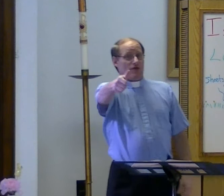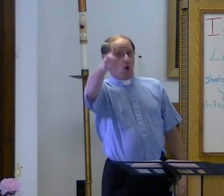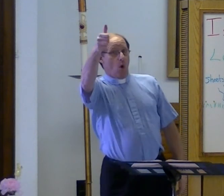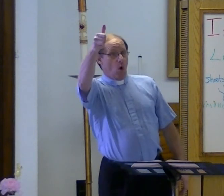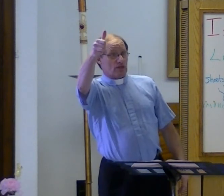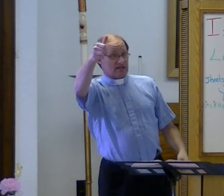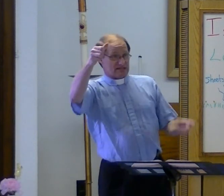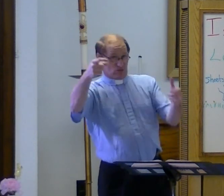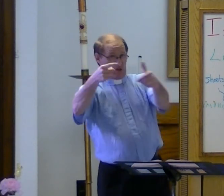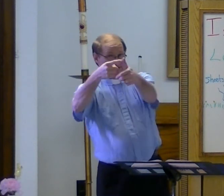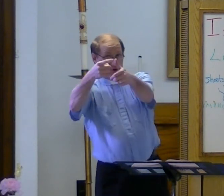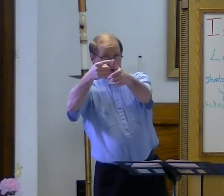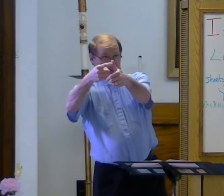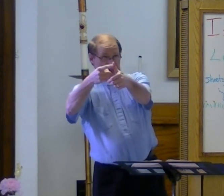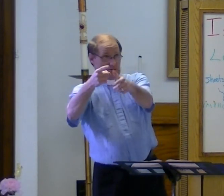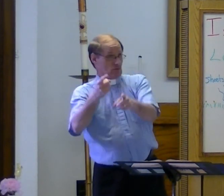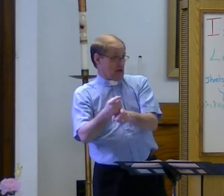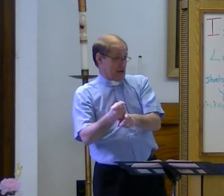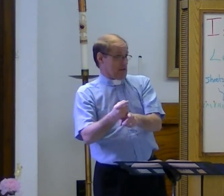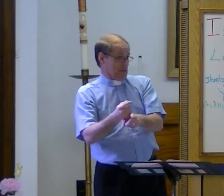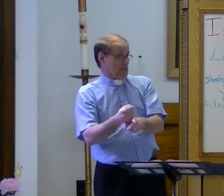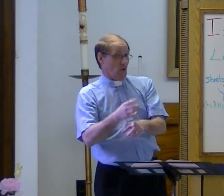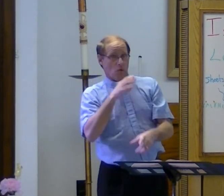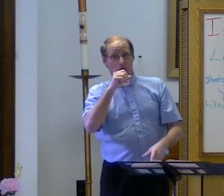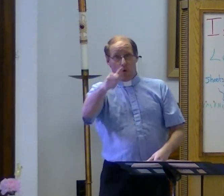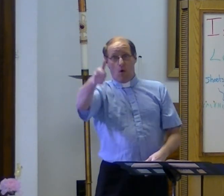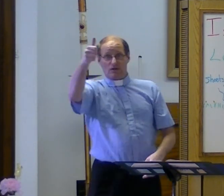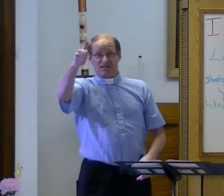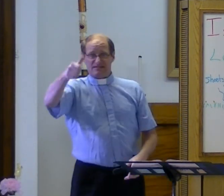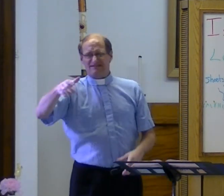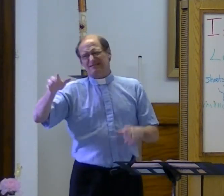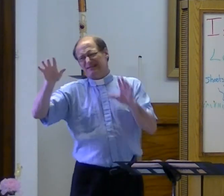The oldest was first, right? The oldest,